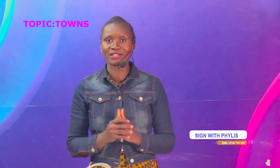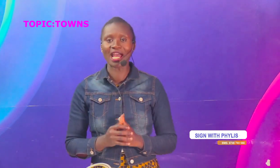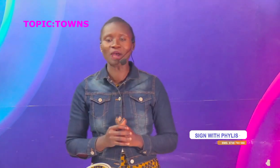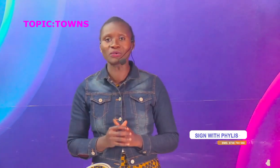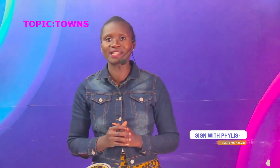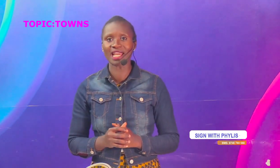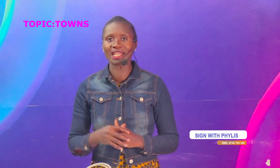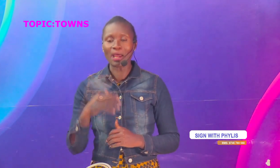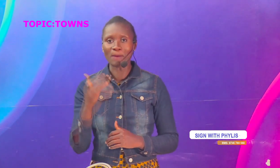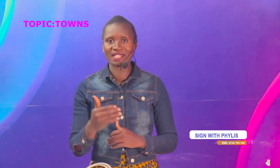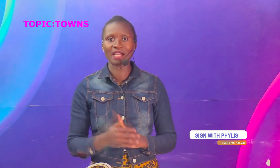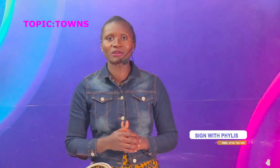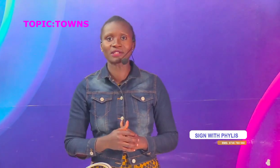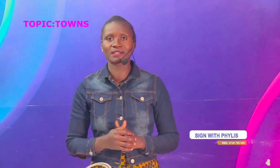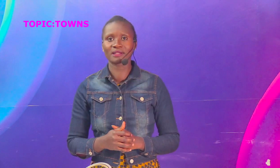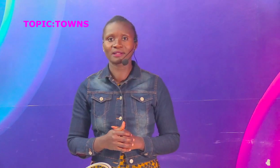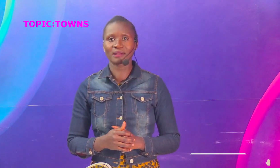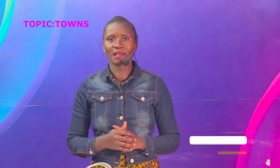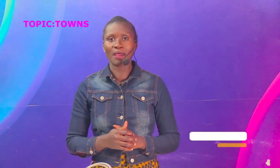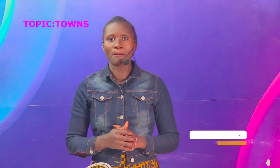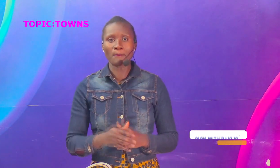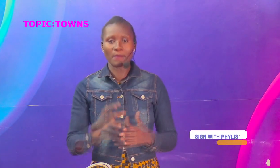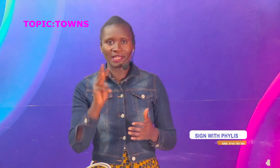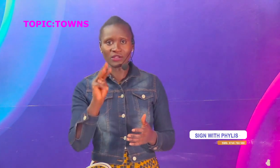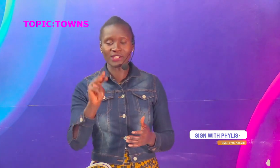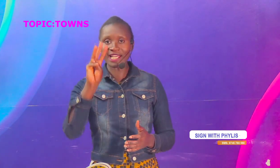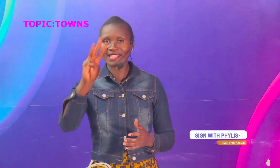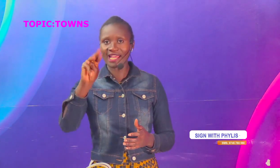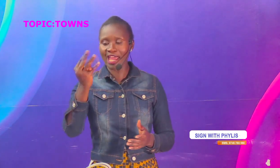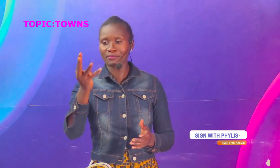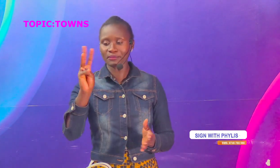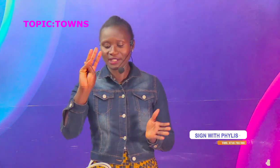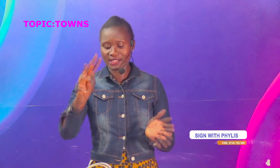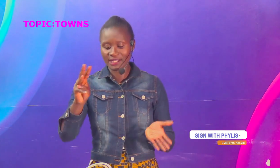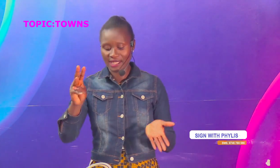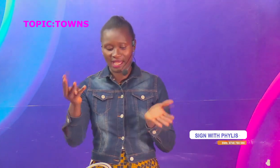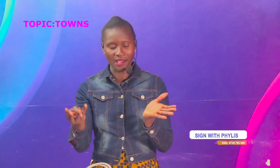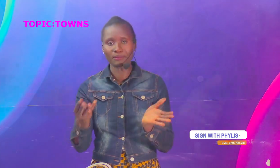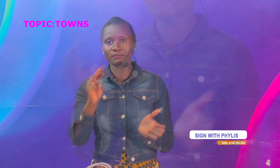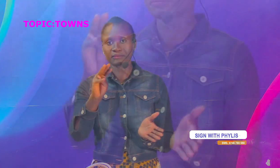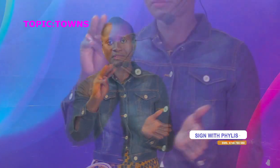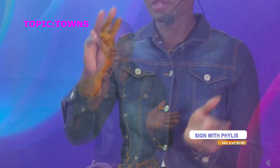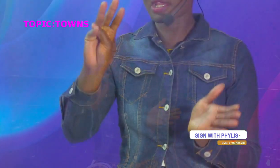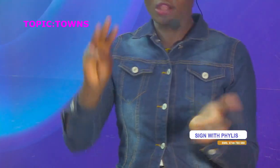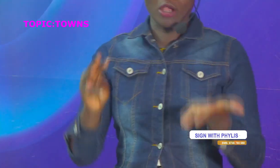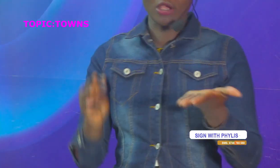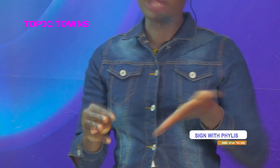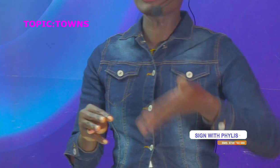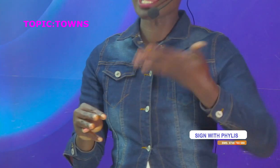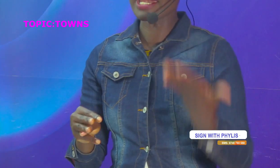we sign Machakos? Using letter M, this is letter M. And the other palm